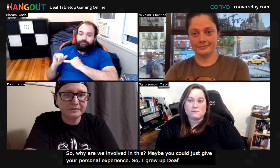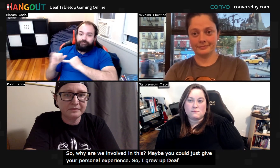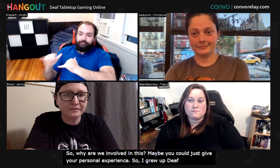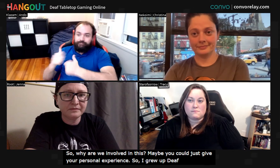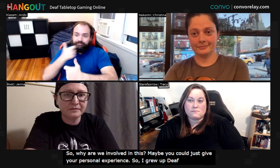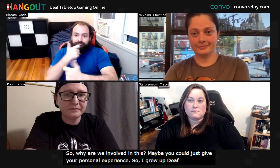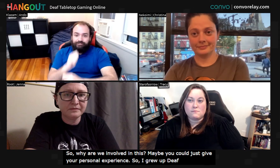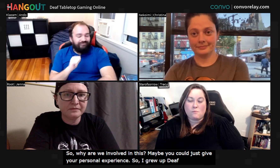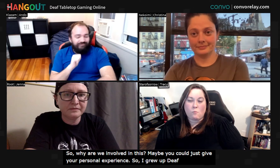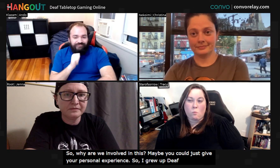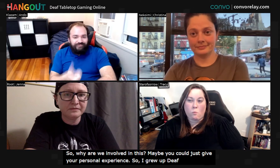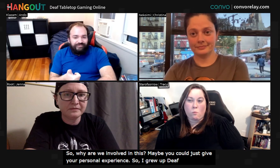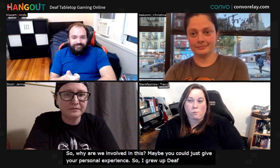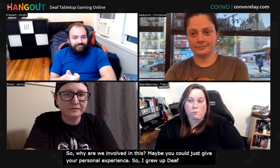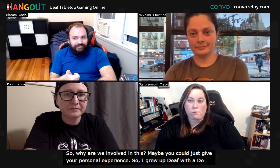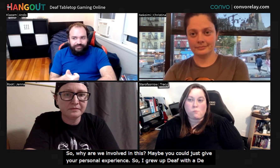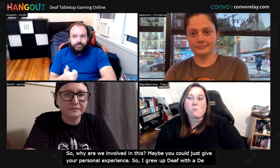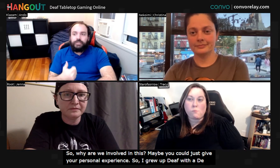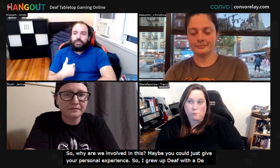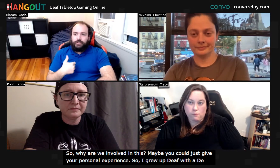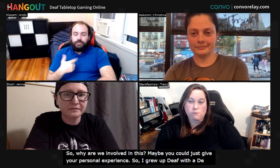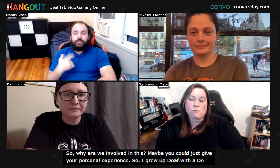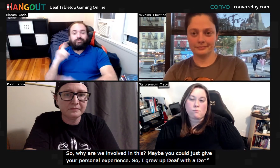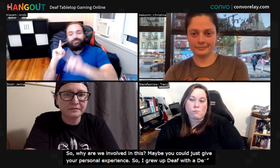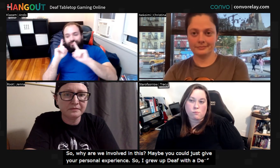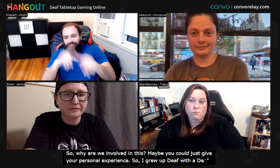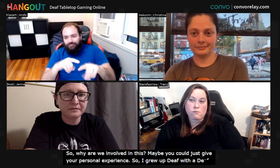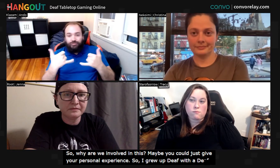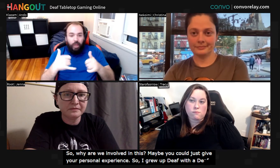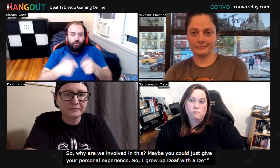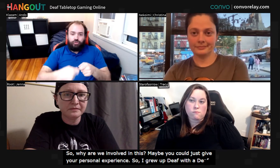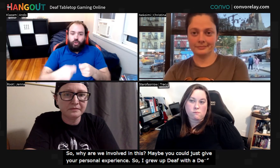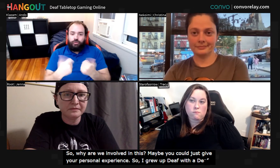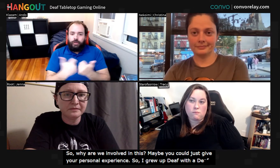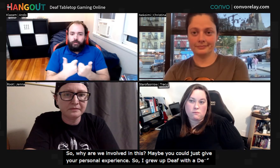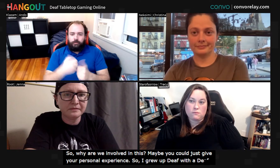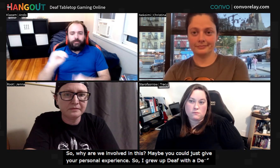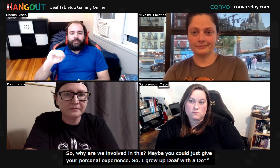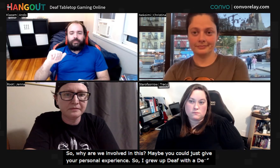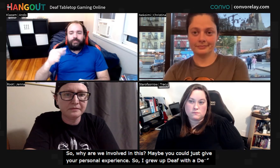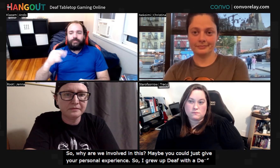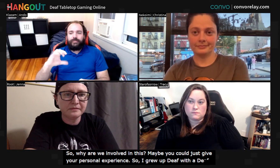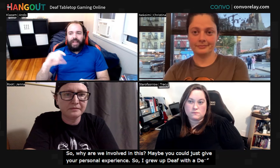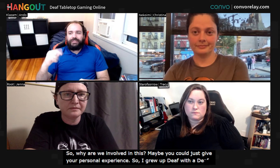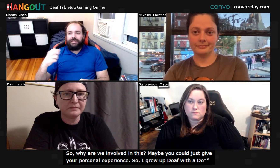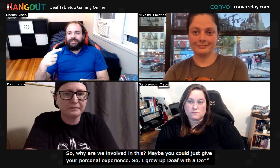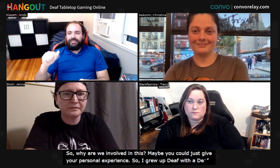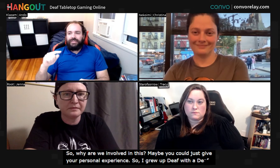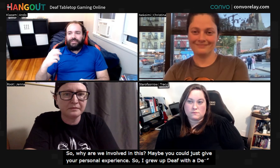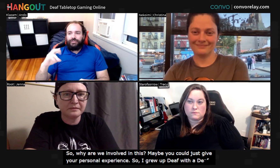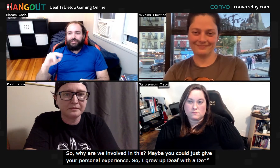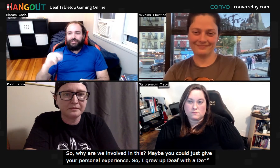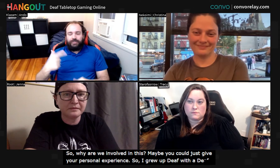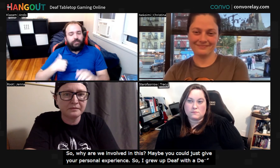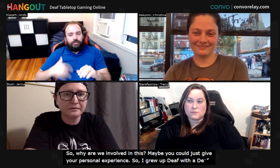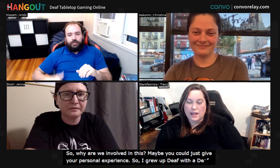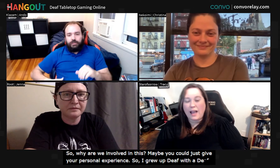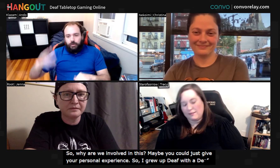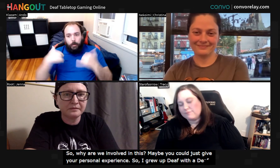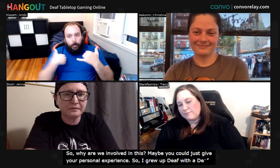there were some people out there. I didn't know that other people out there had the same interests. So I'd go play card games, and I